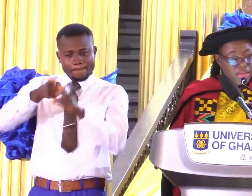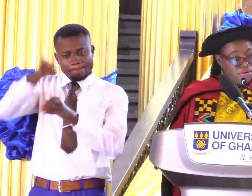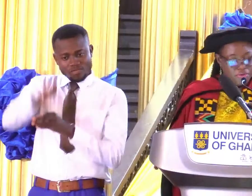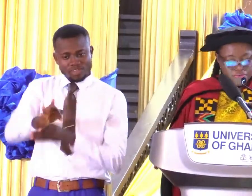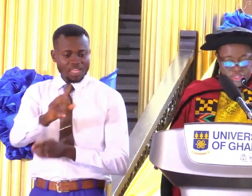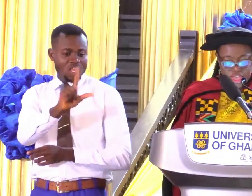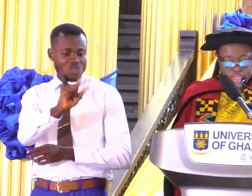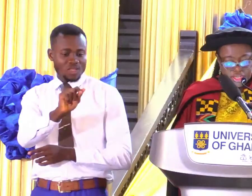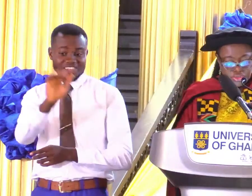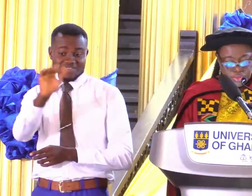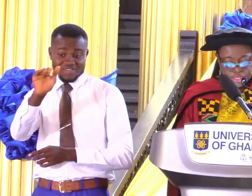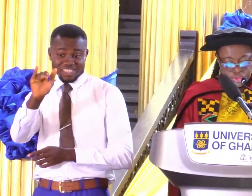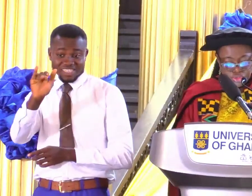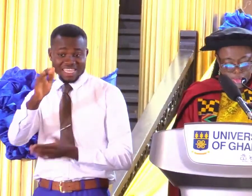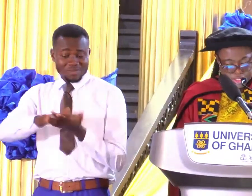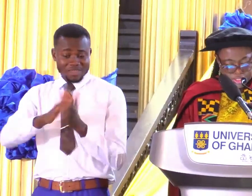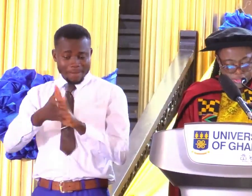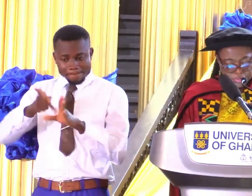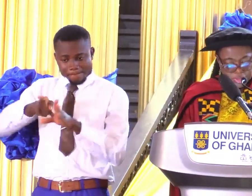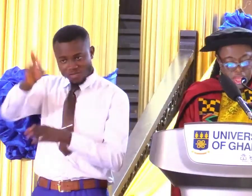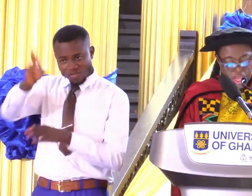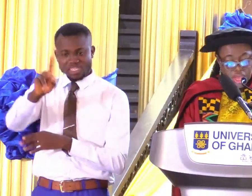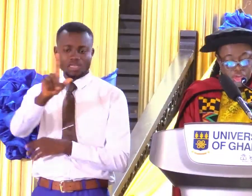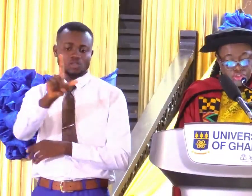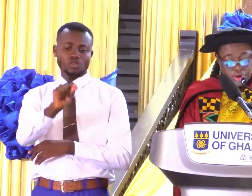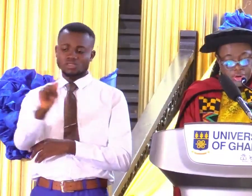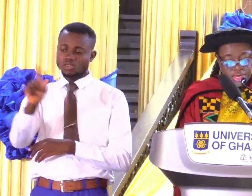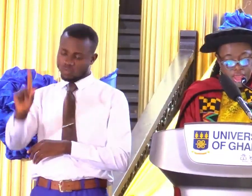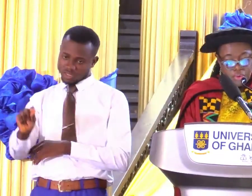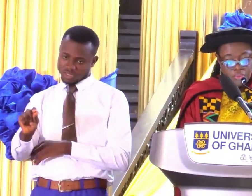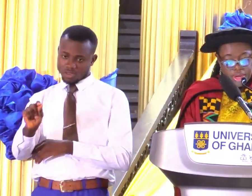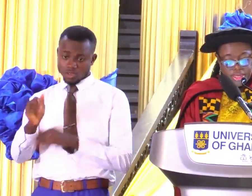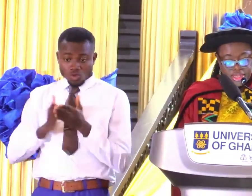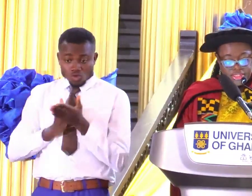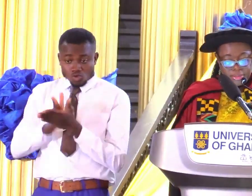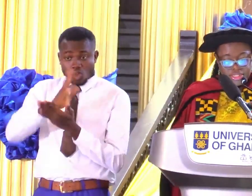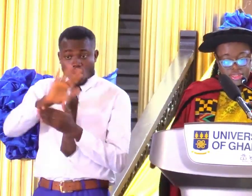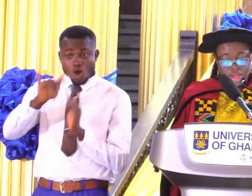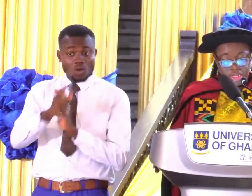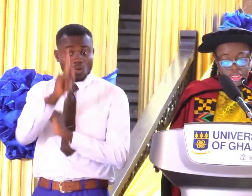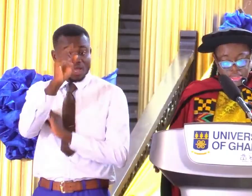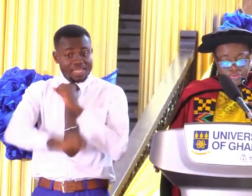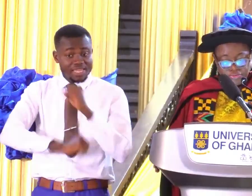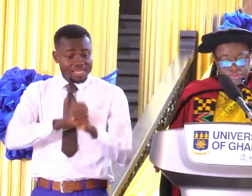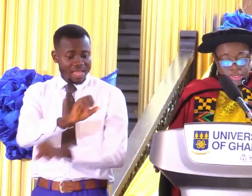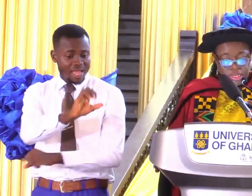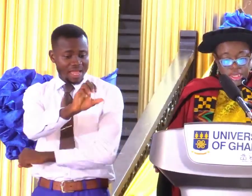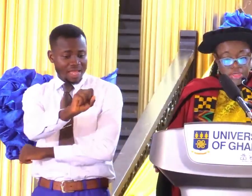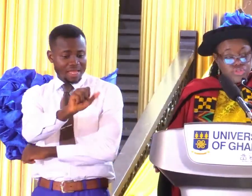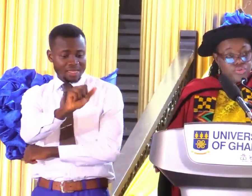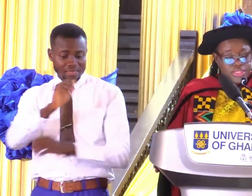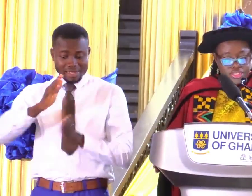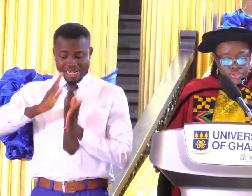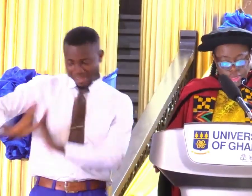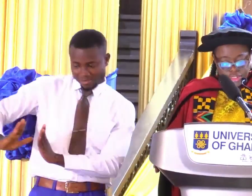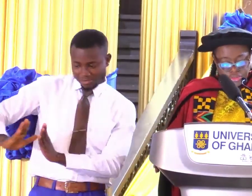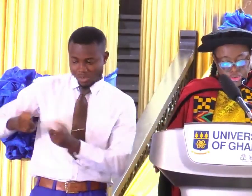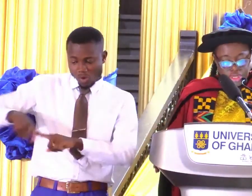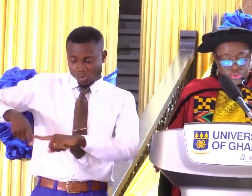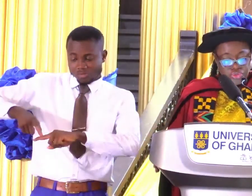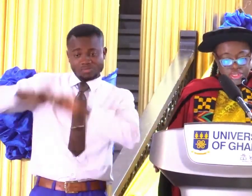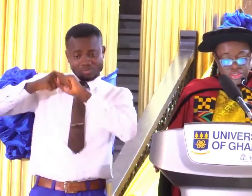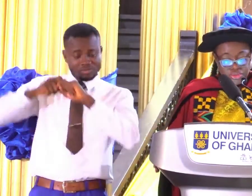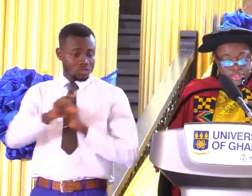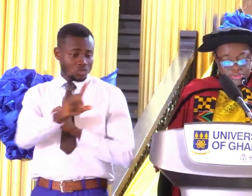and Professor in 2020. During her one-year sabbatical leave in 2023